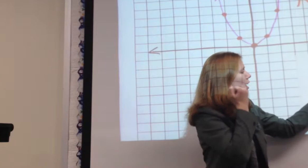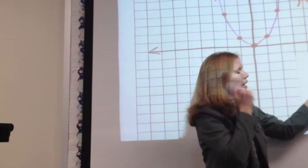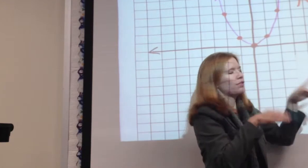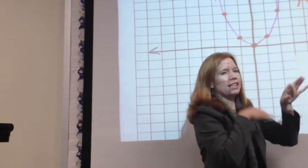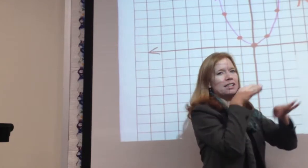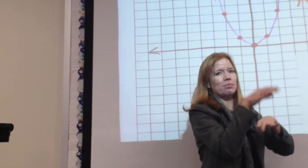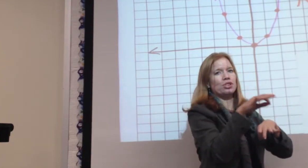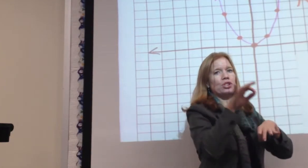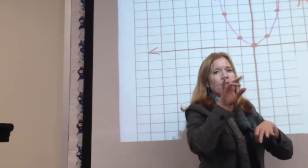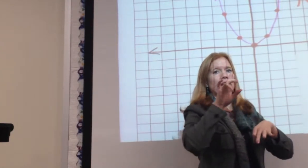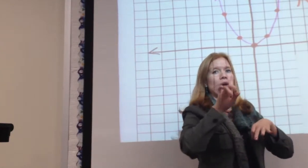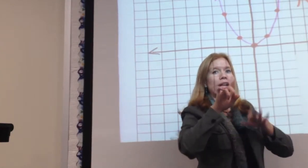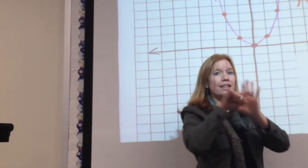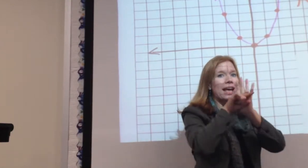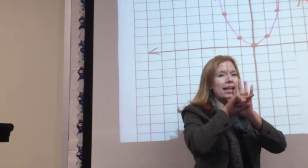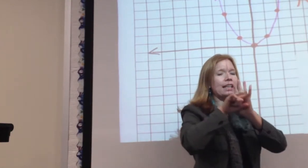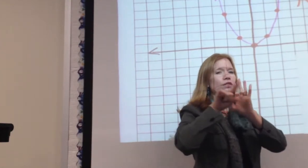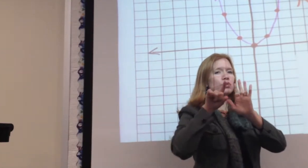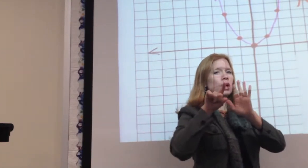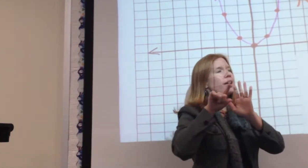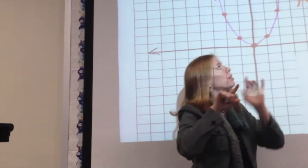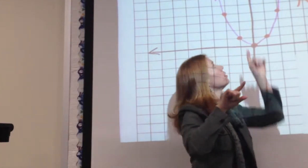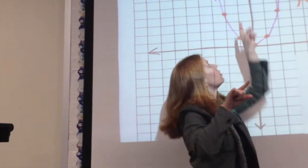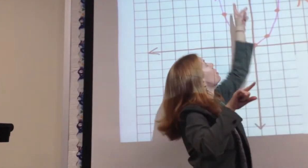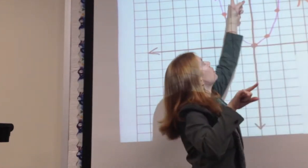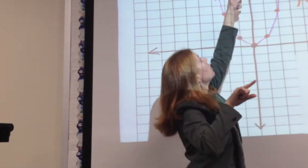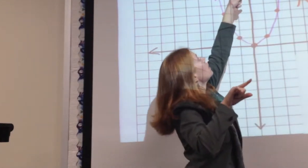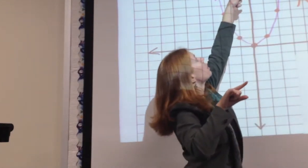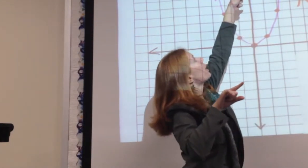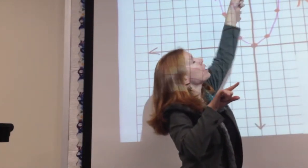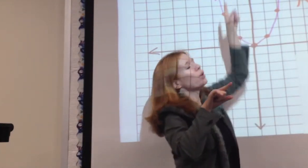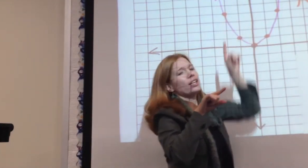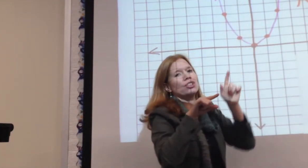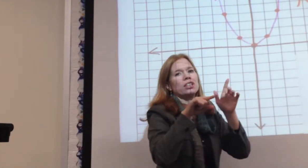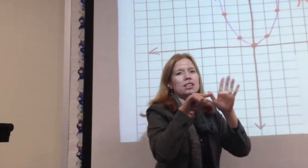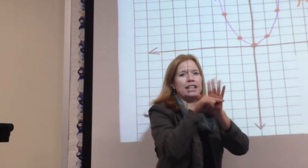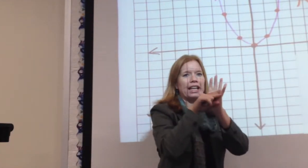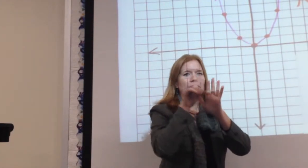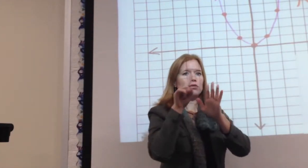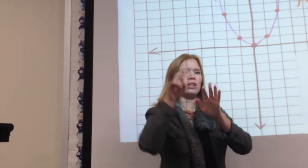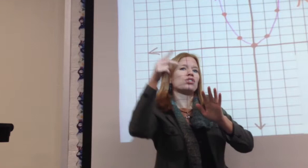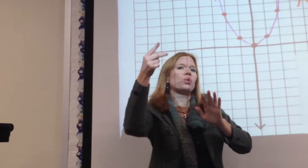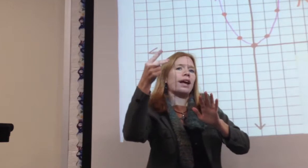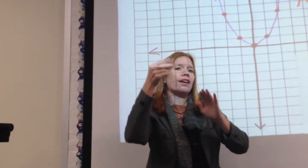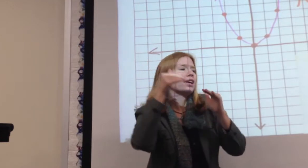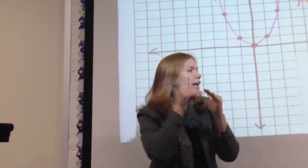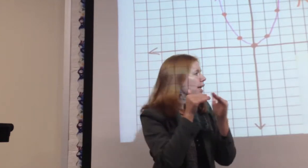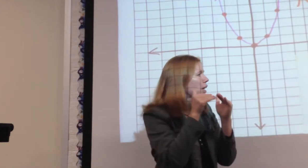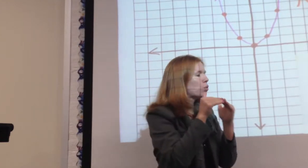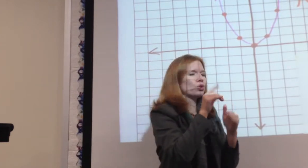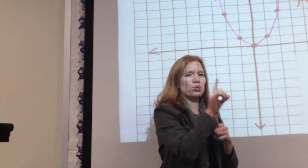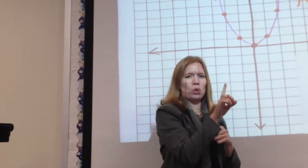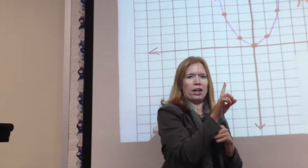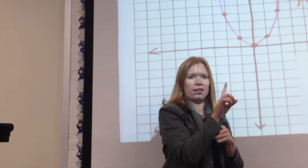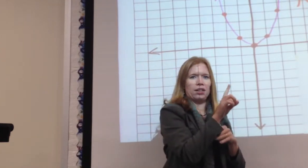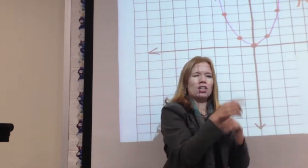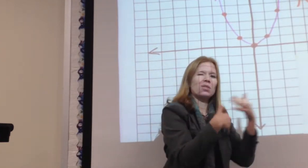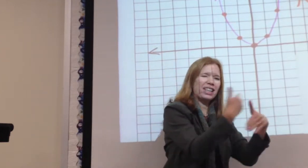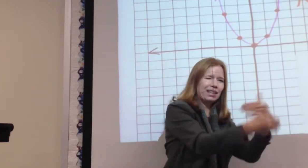If I substitute in -1 in my equation, -1 squared equals 1. So I keep